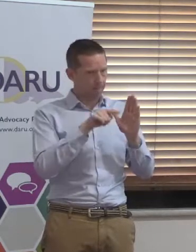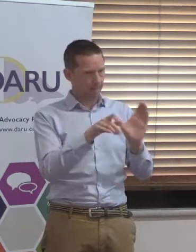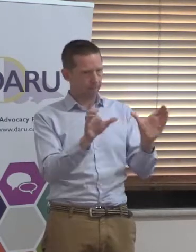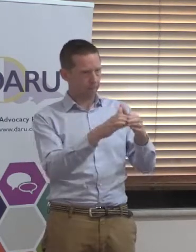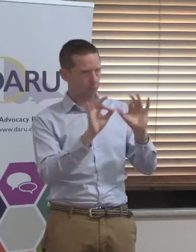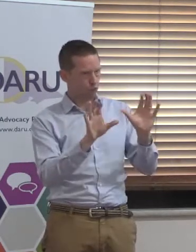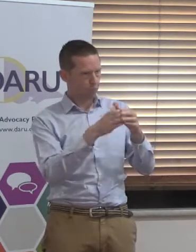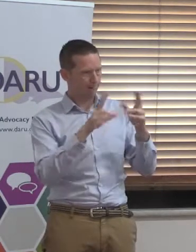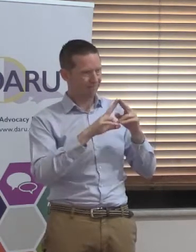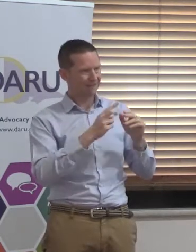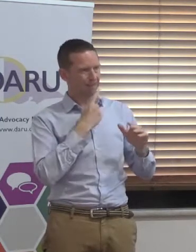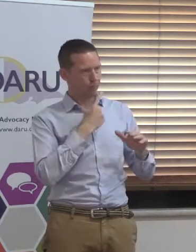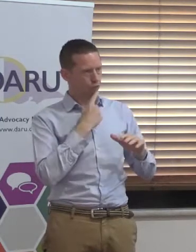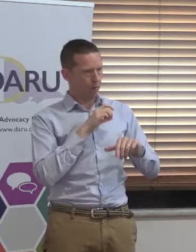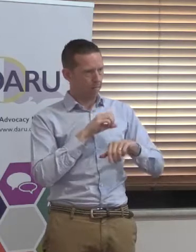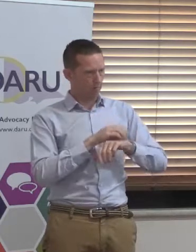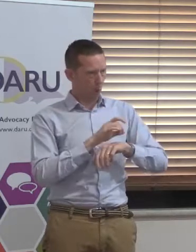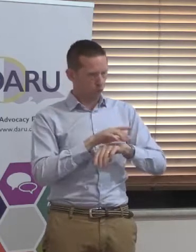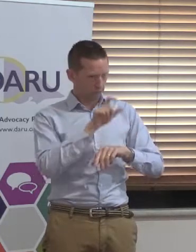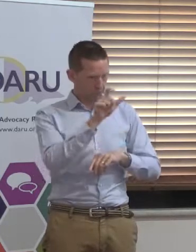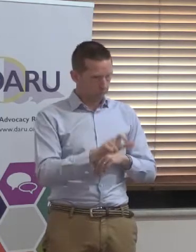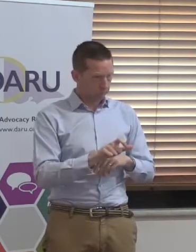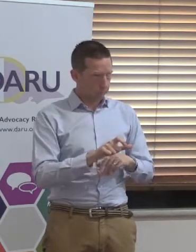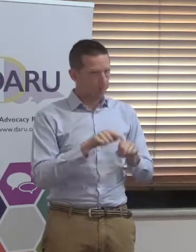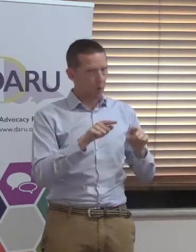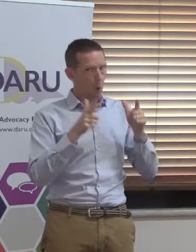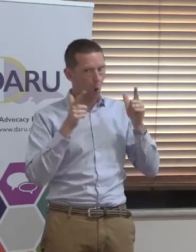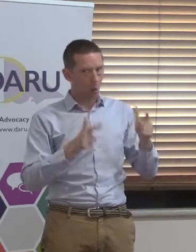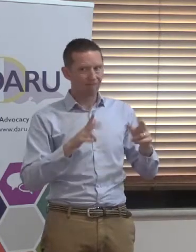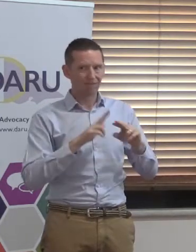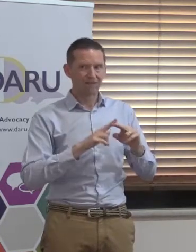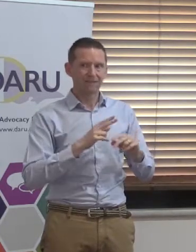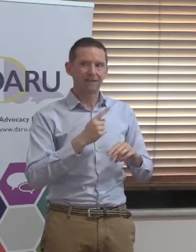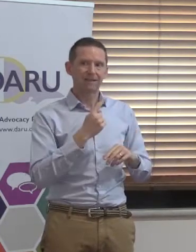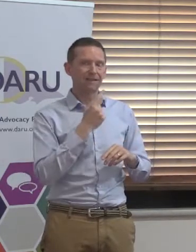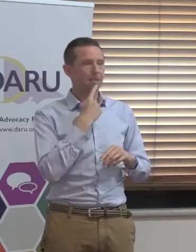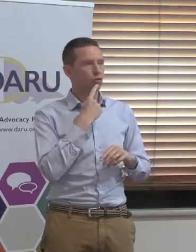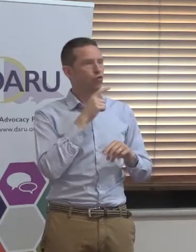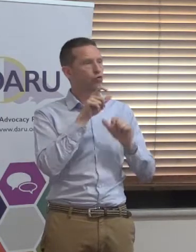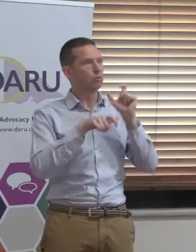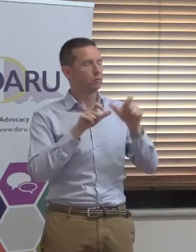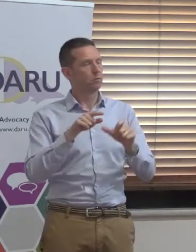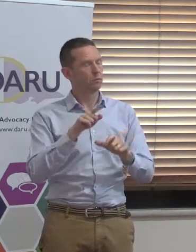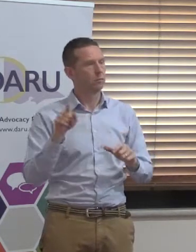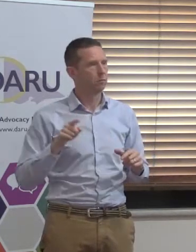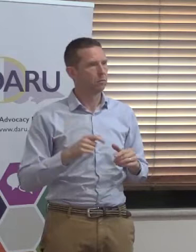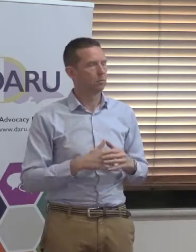speech pathologists, and a lot of speech pathologists